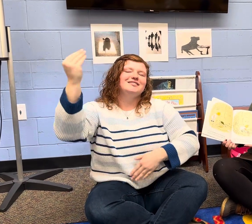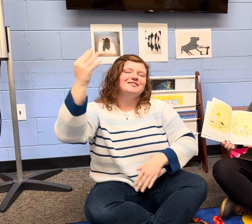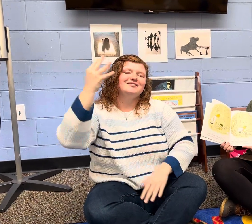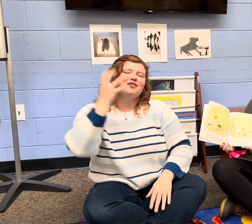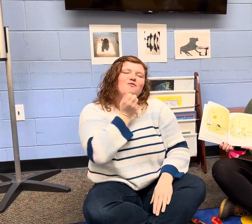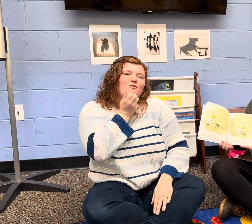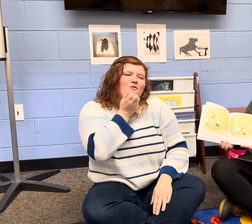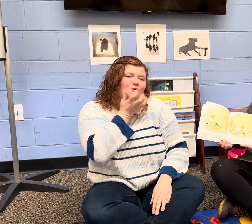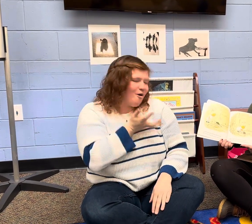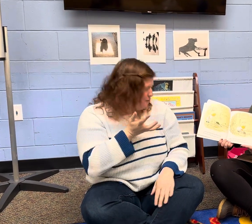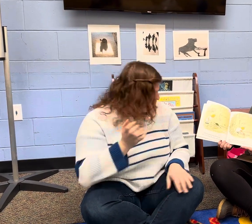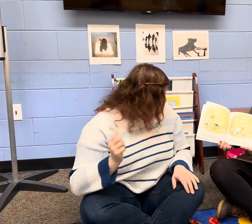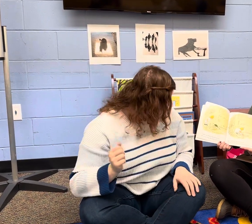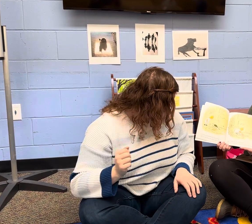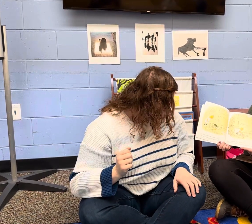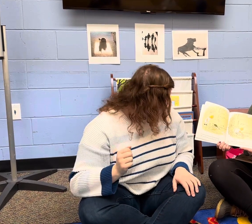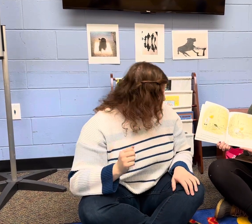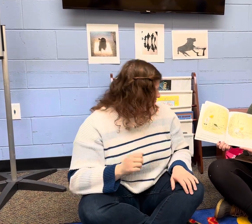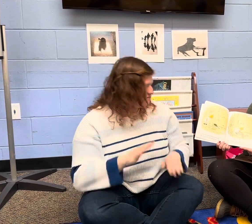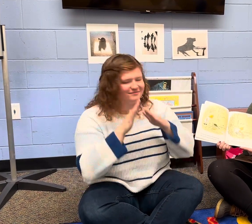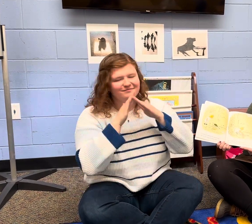in